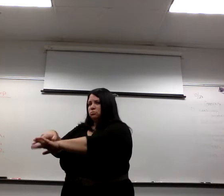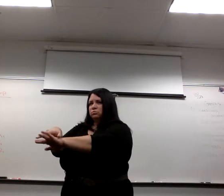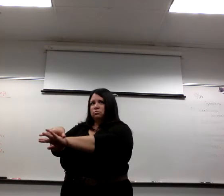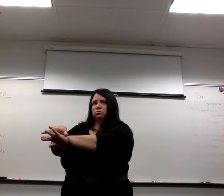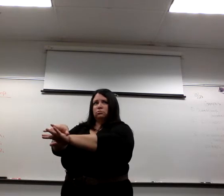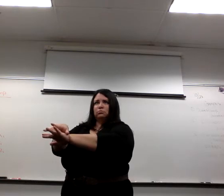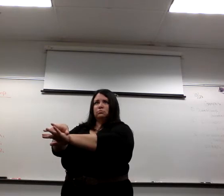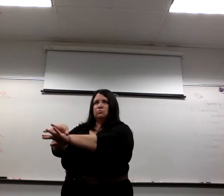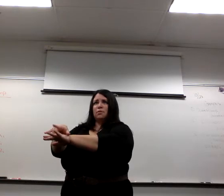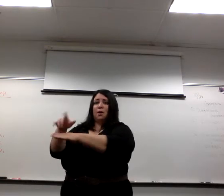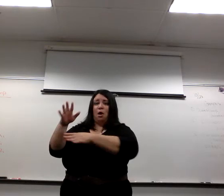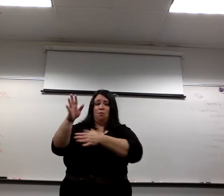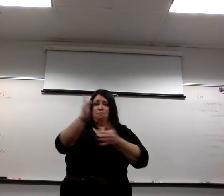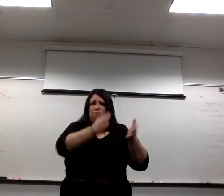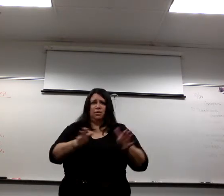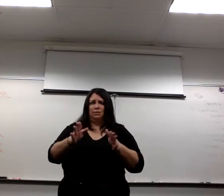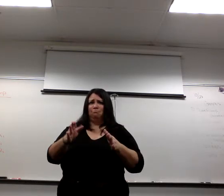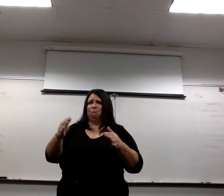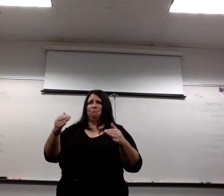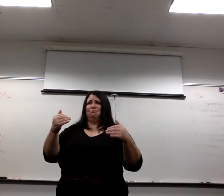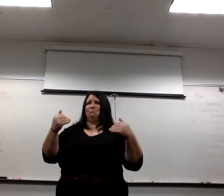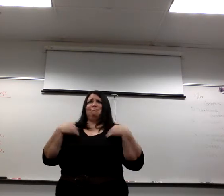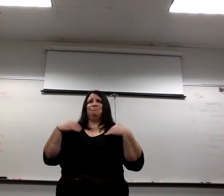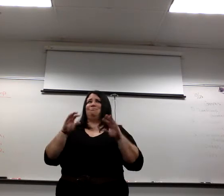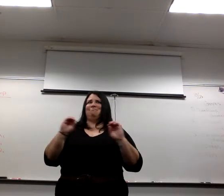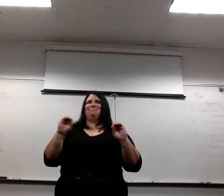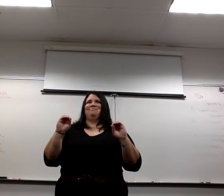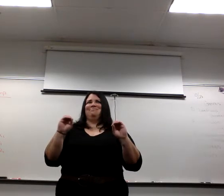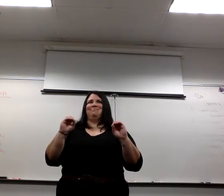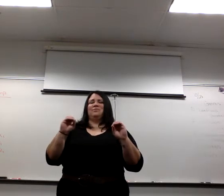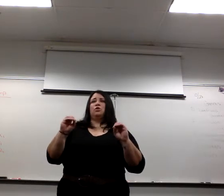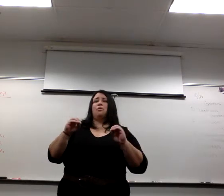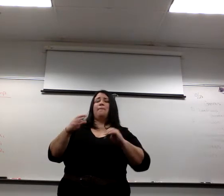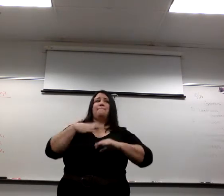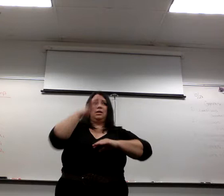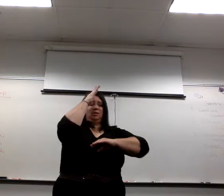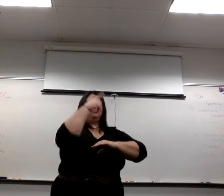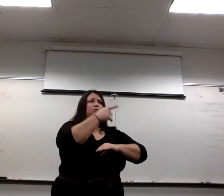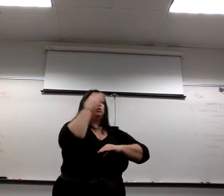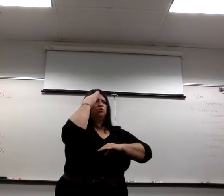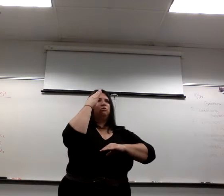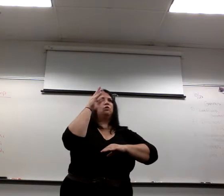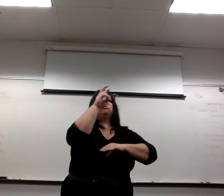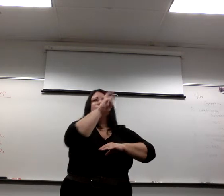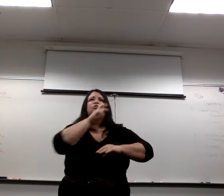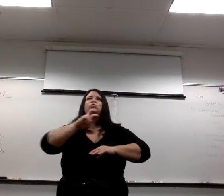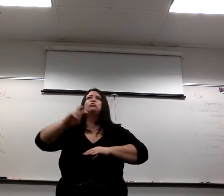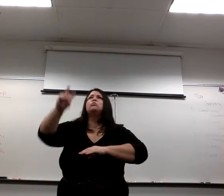a plan. All my dad knew was where the tourist locations were, and then that's what he wanted to avoid.